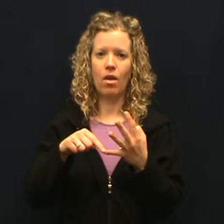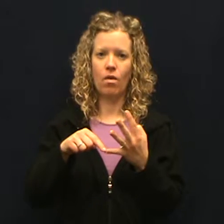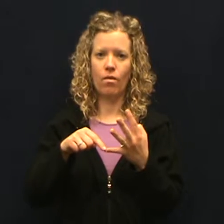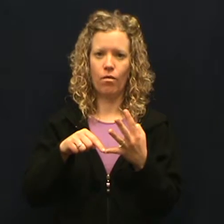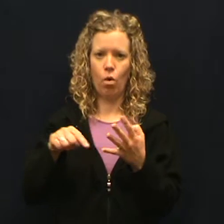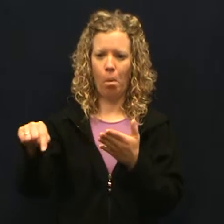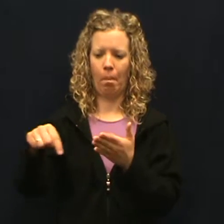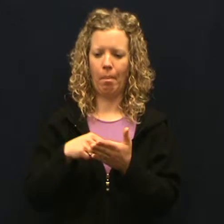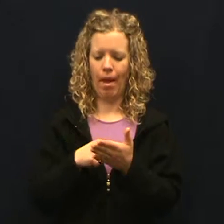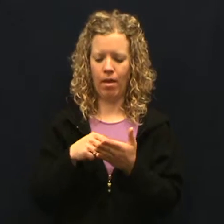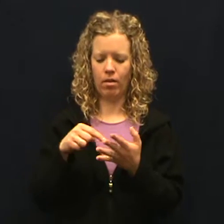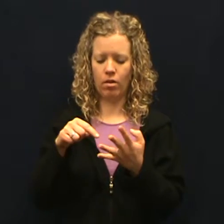principal.